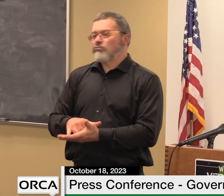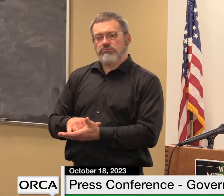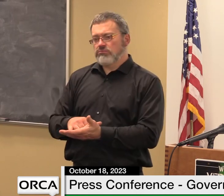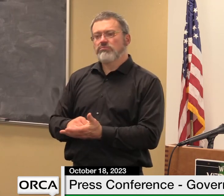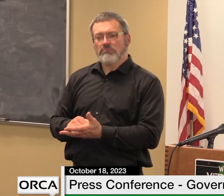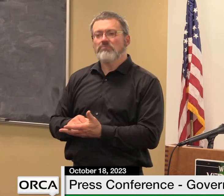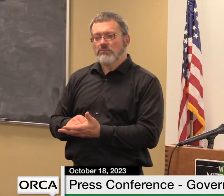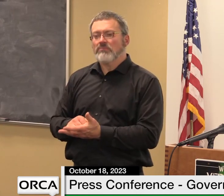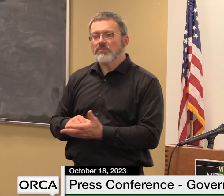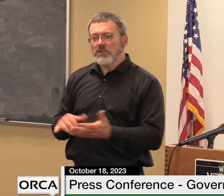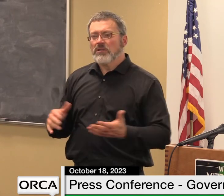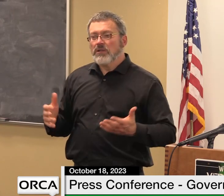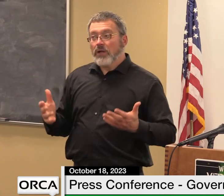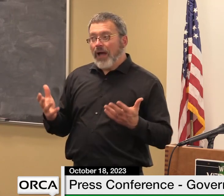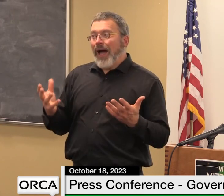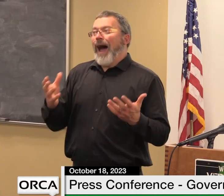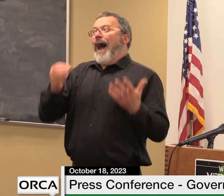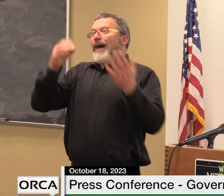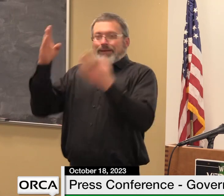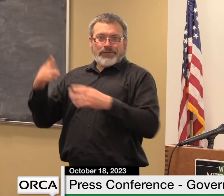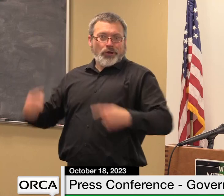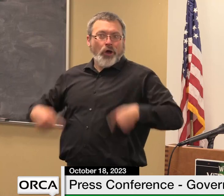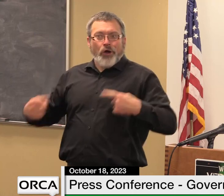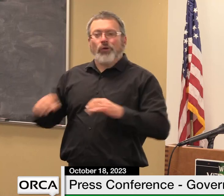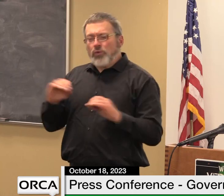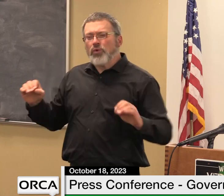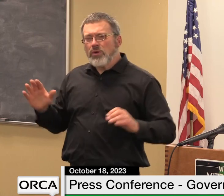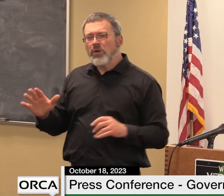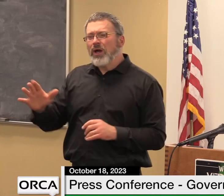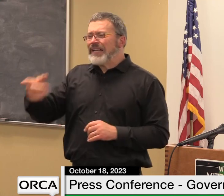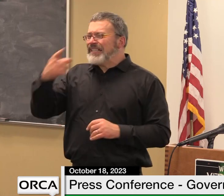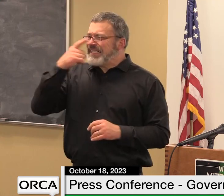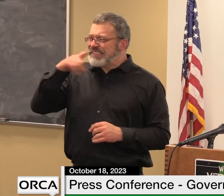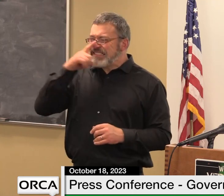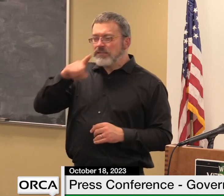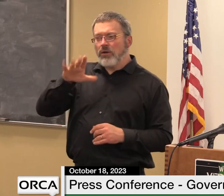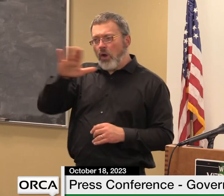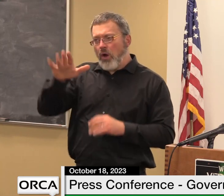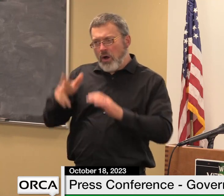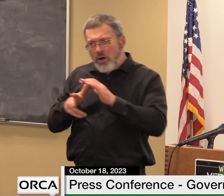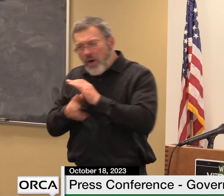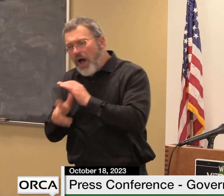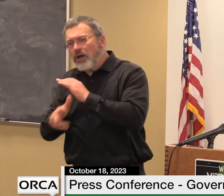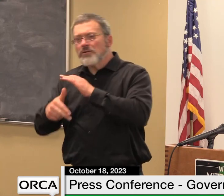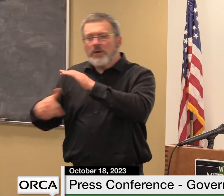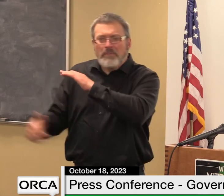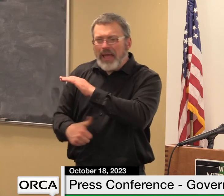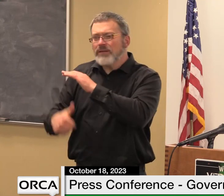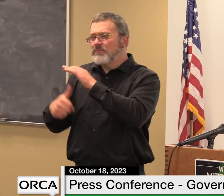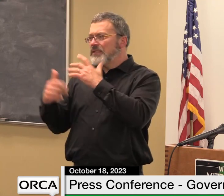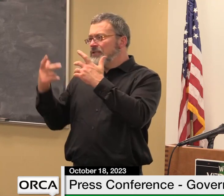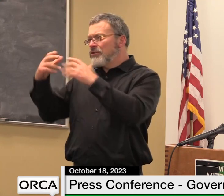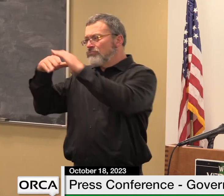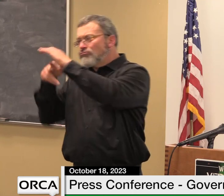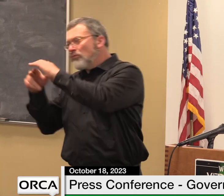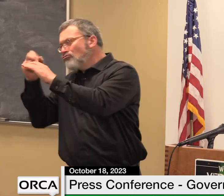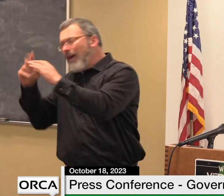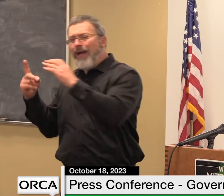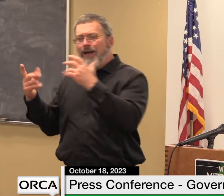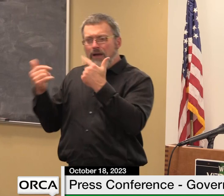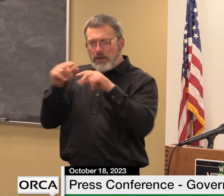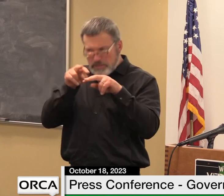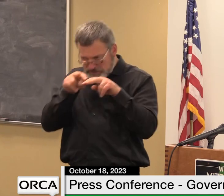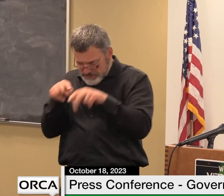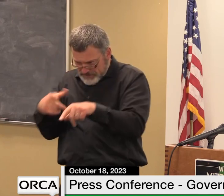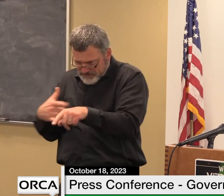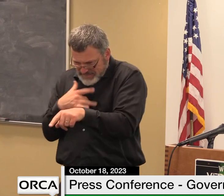tires. So take a look in your garage, your basement, or your shed, and ask yourself if you're really going